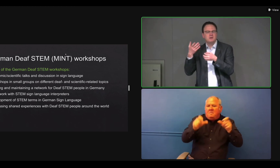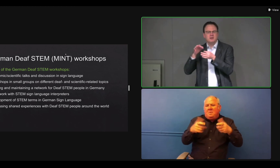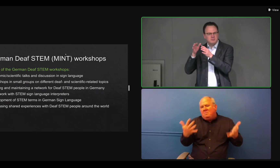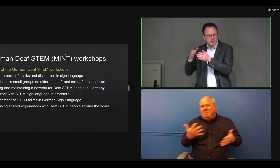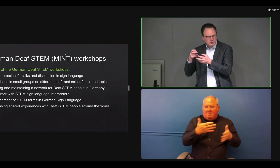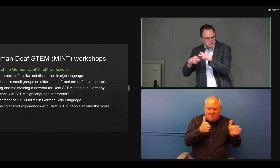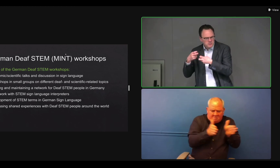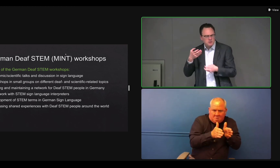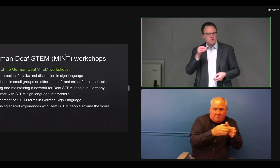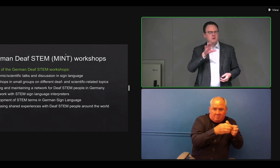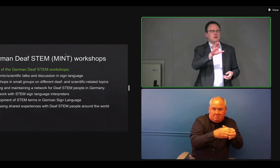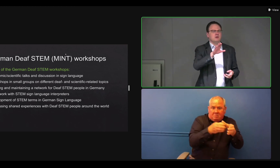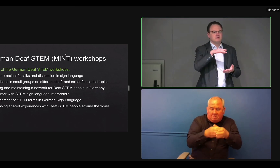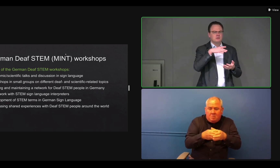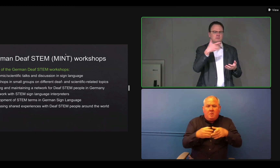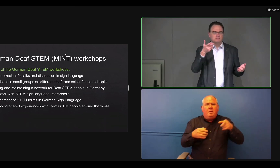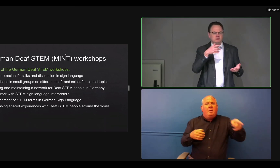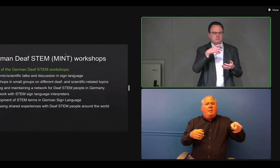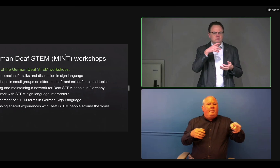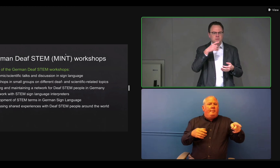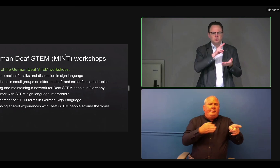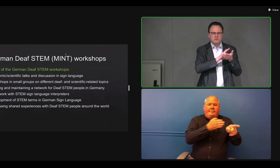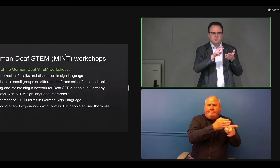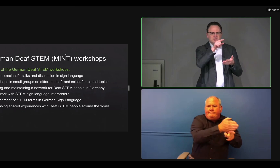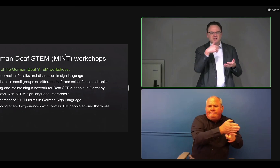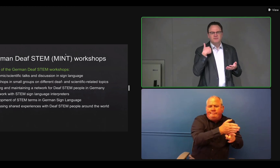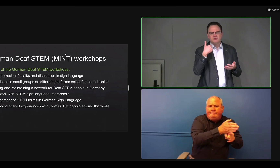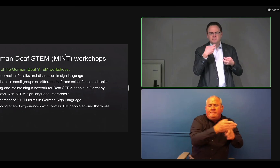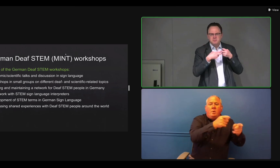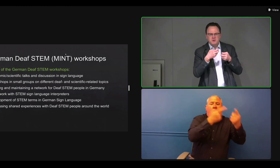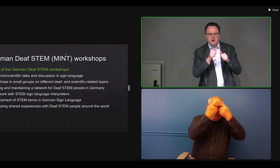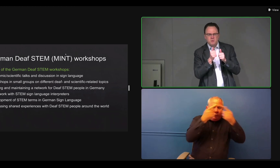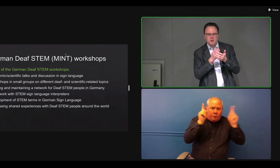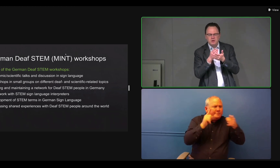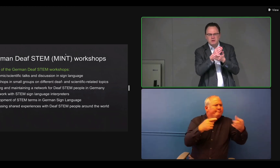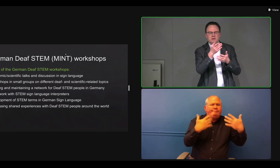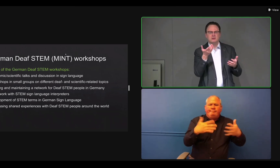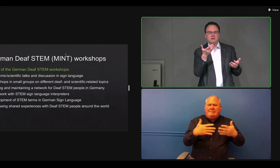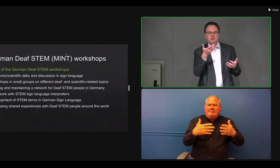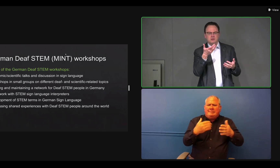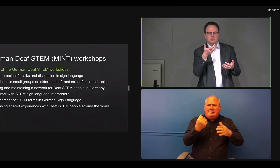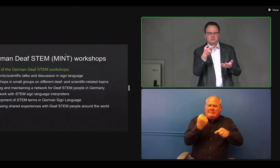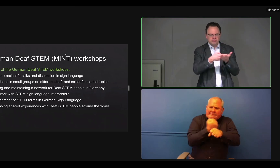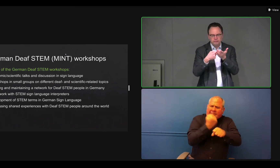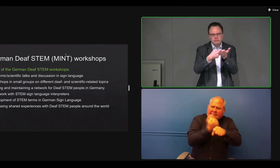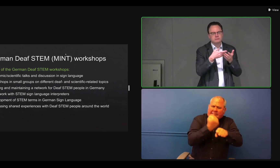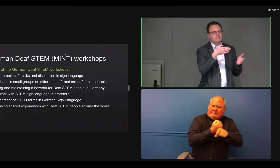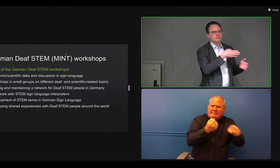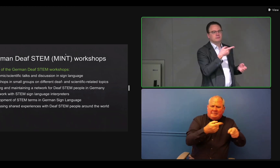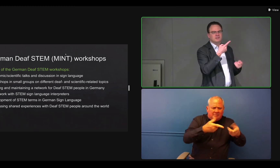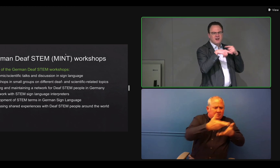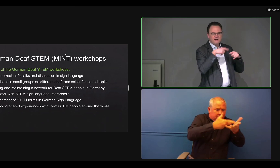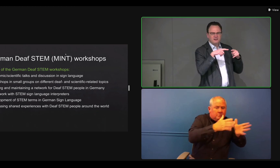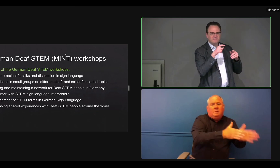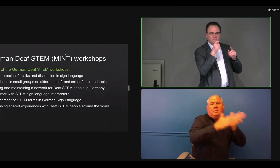hear from experts in the field in terms of presentations, but also to divide into working groups that may be more